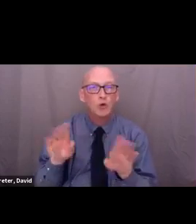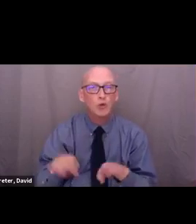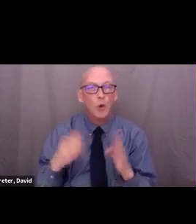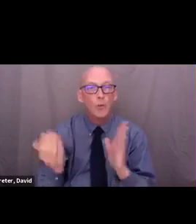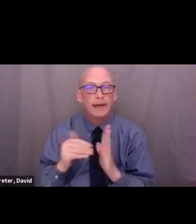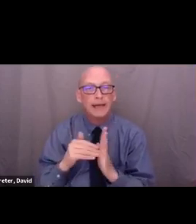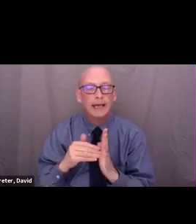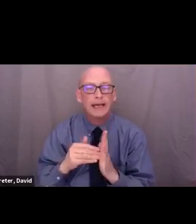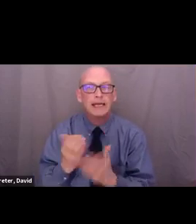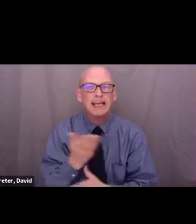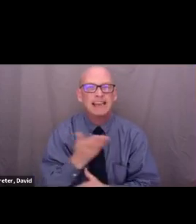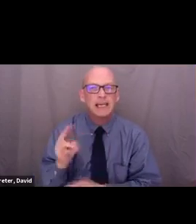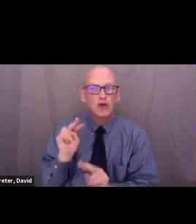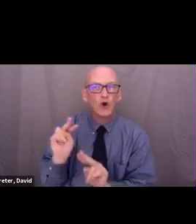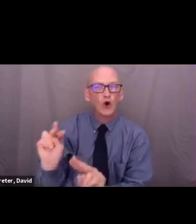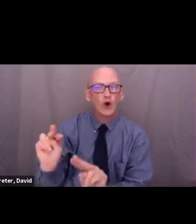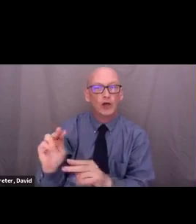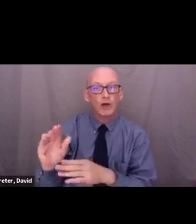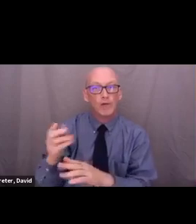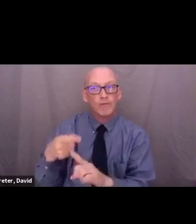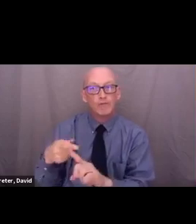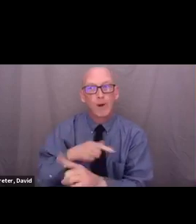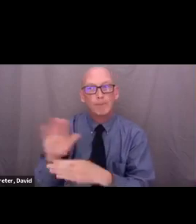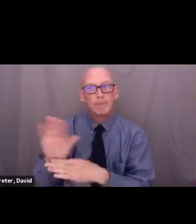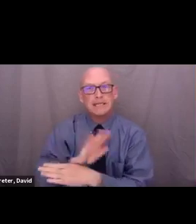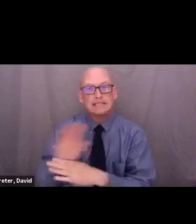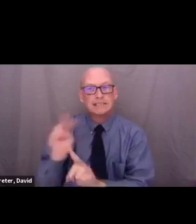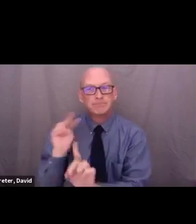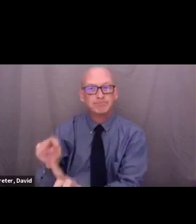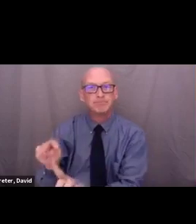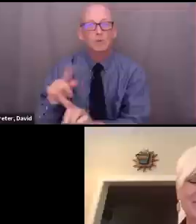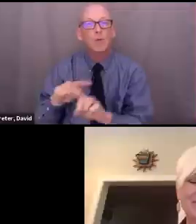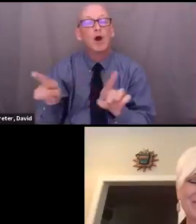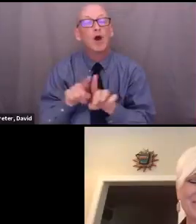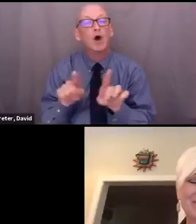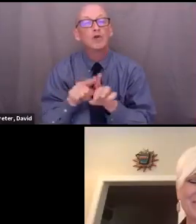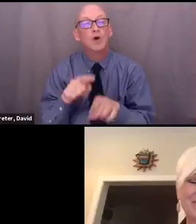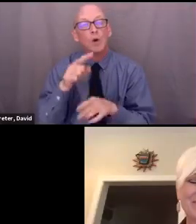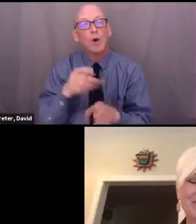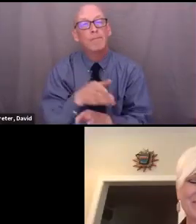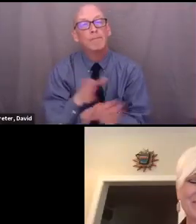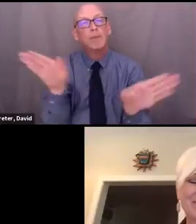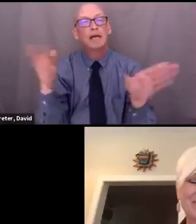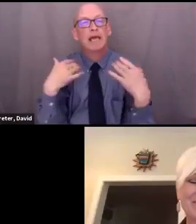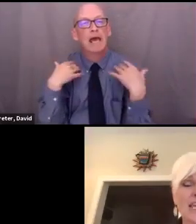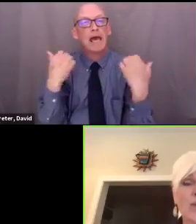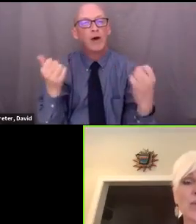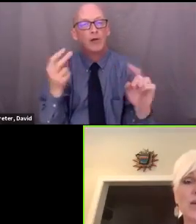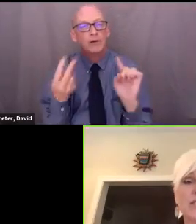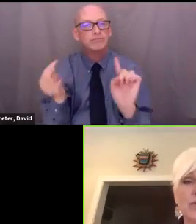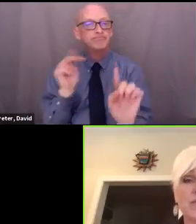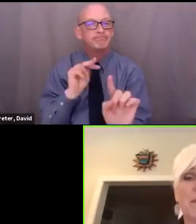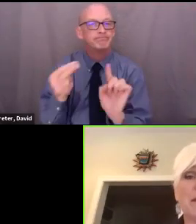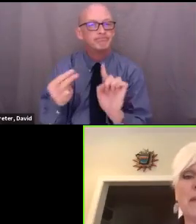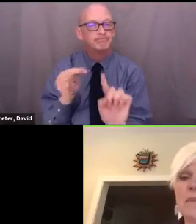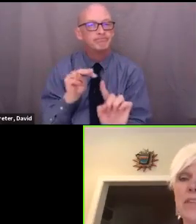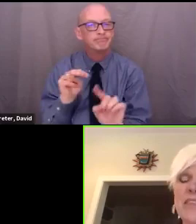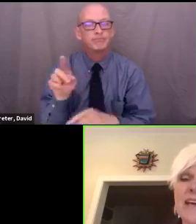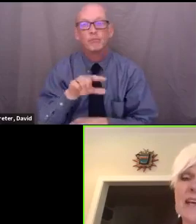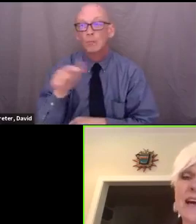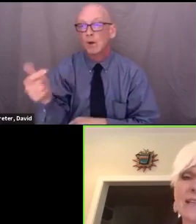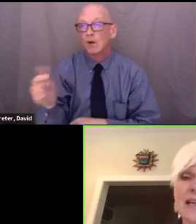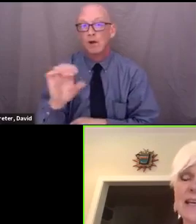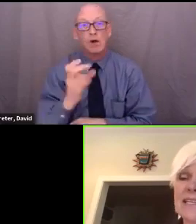be looking at, both as a business sense, but also as that public health aspect. So Chris, Yeah, we want to remind people